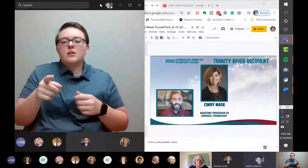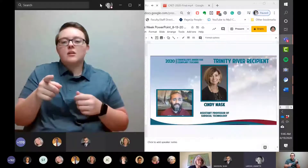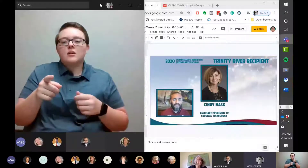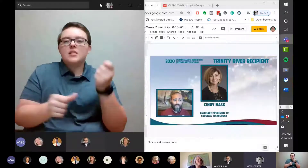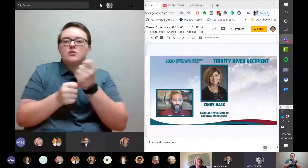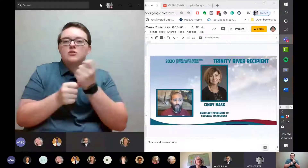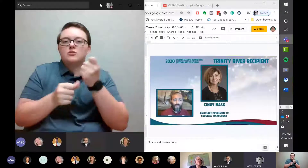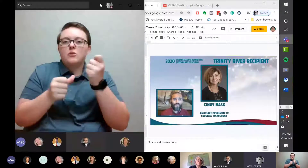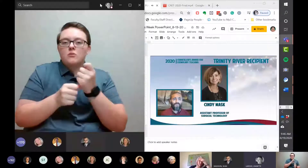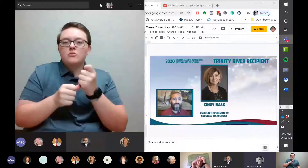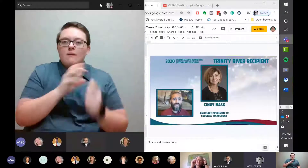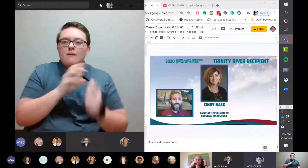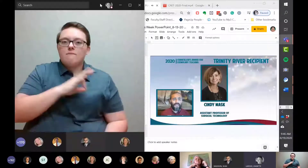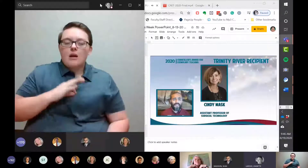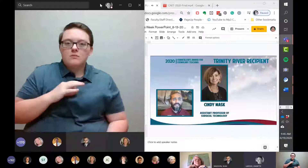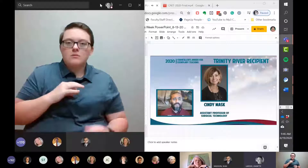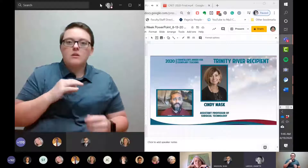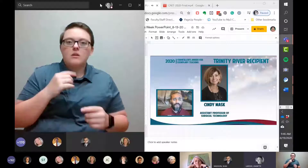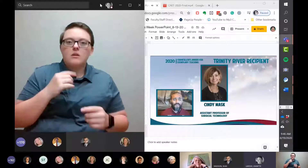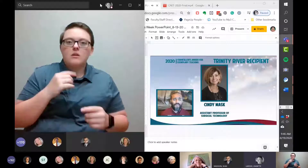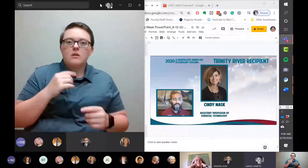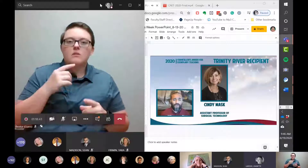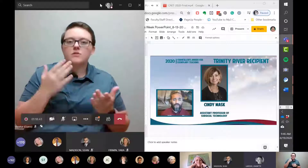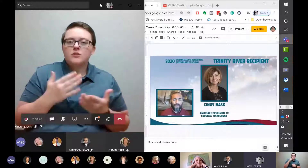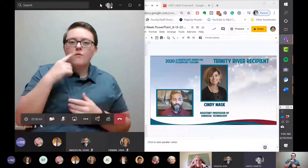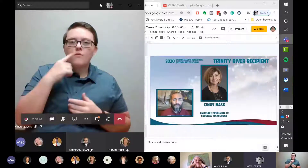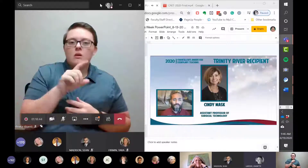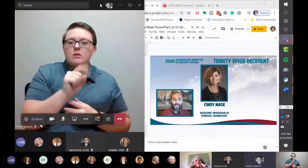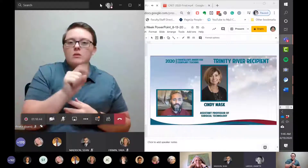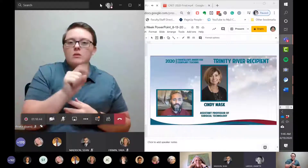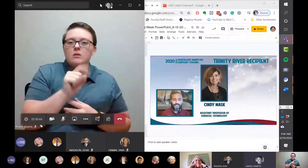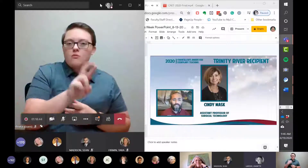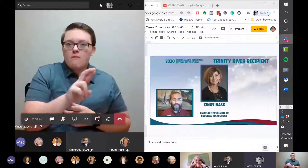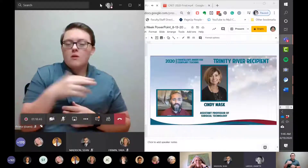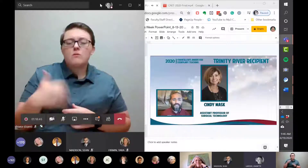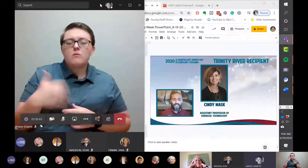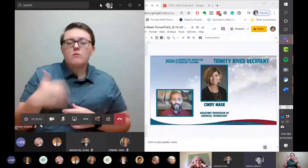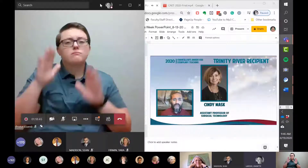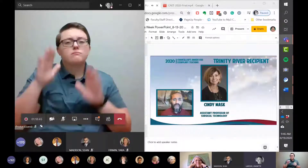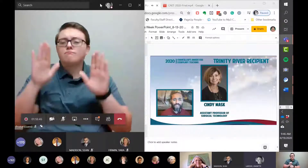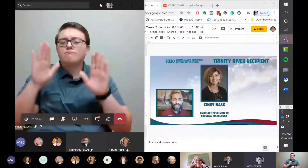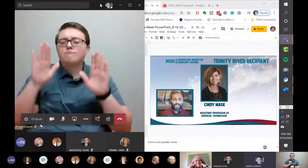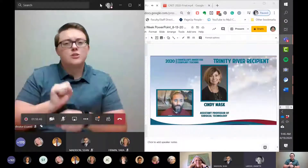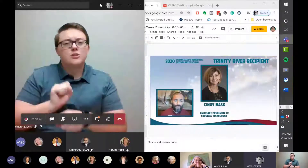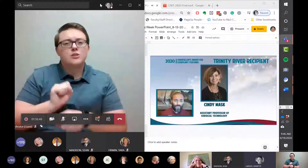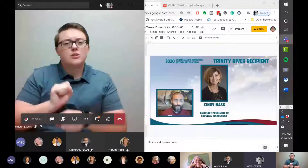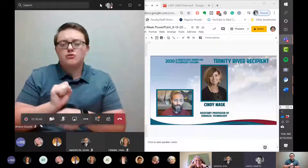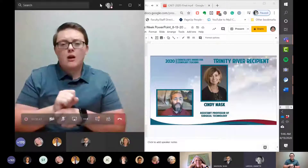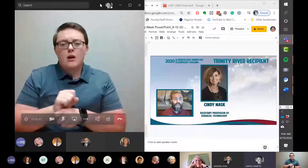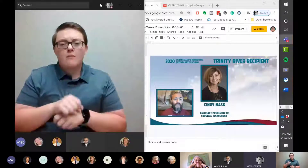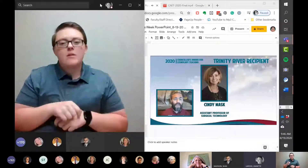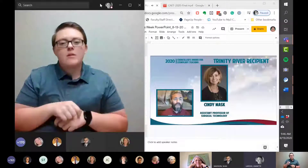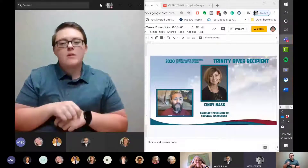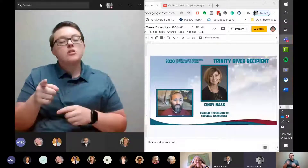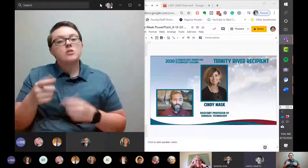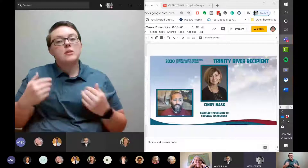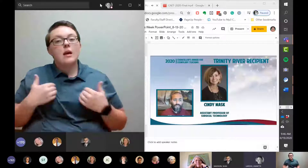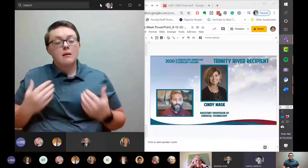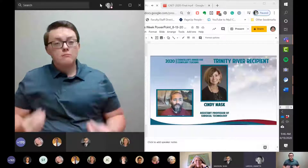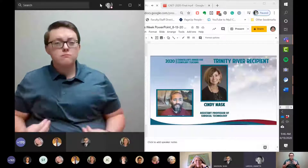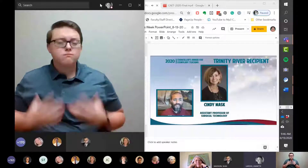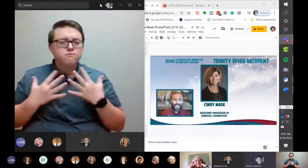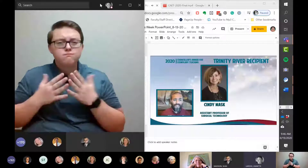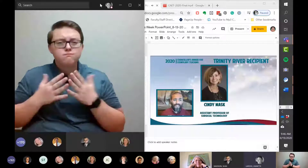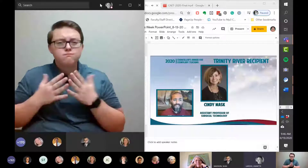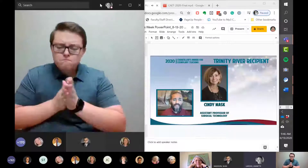and did an amazing job. Cindy is most noted for her community service and instills the same passion in her students. Her glove